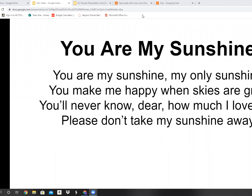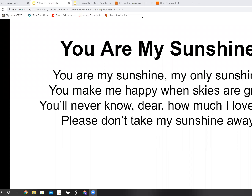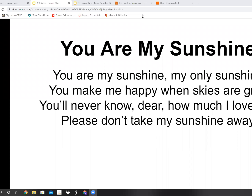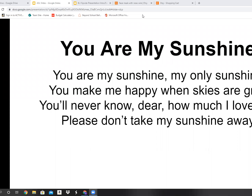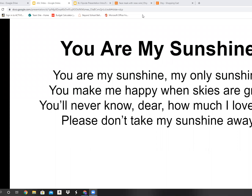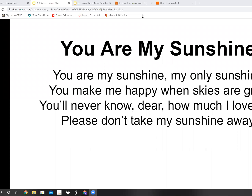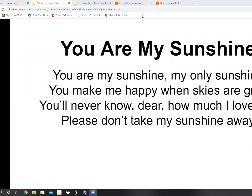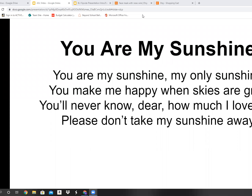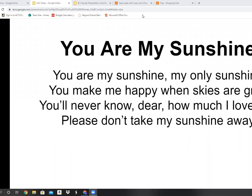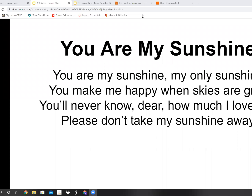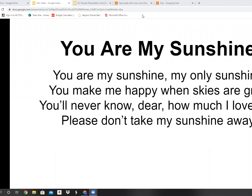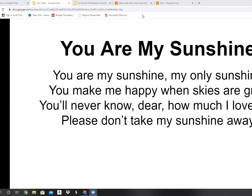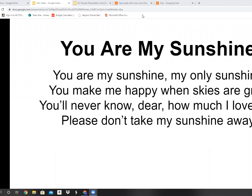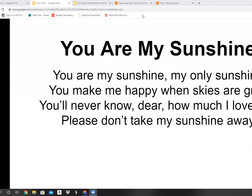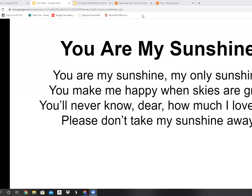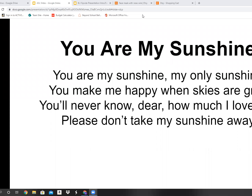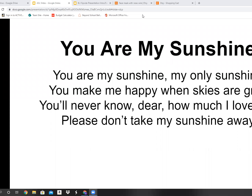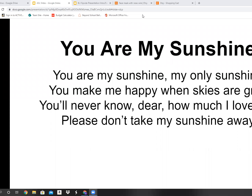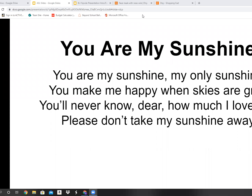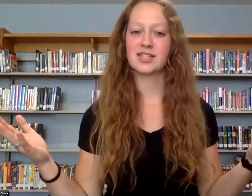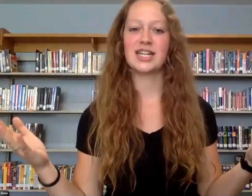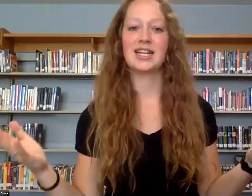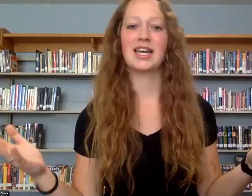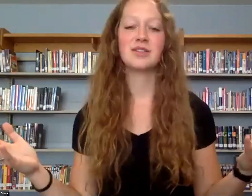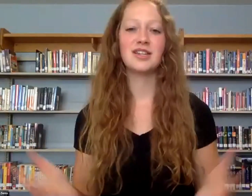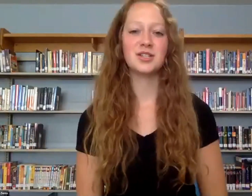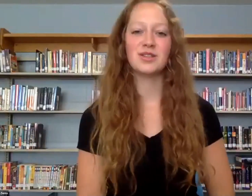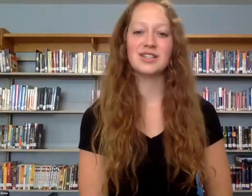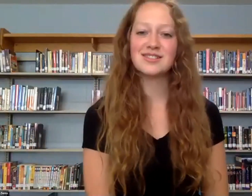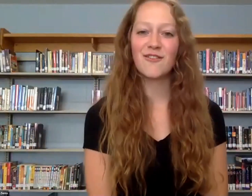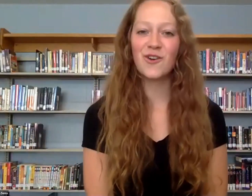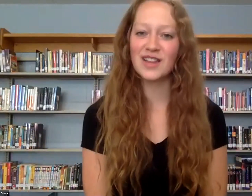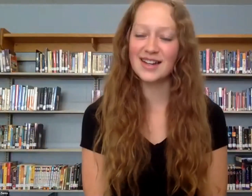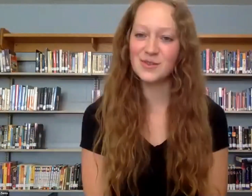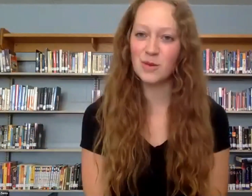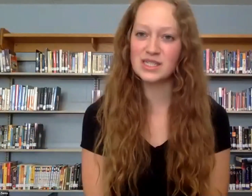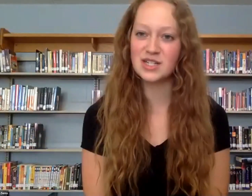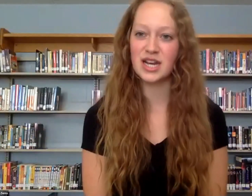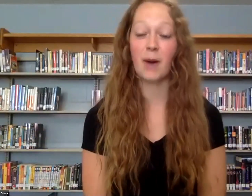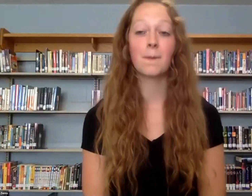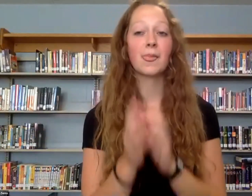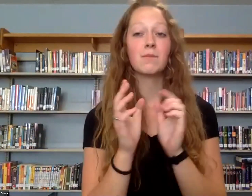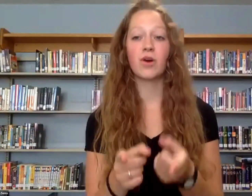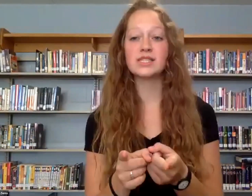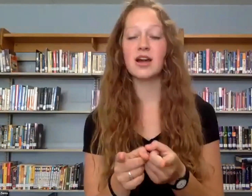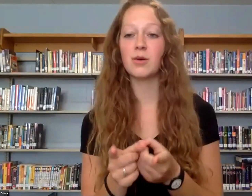the song, right? Okay, you can go back to the main screen and I will teach you these 4 lines of You Are My Sunshine. Now, before we start,